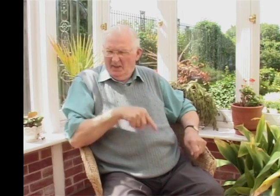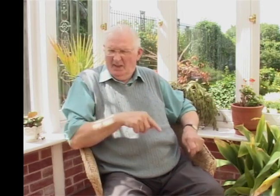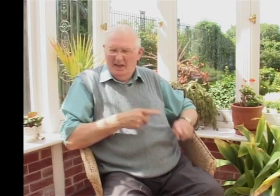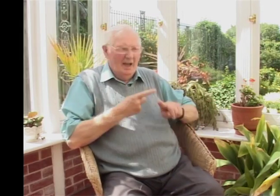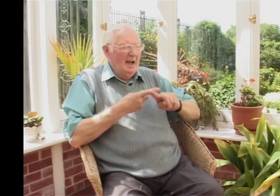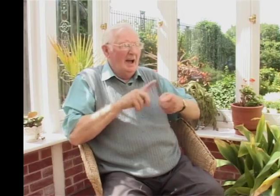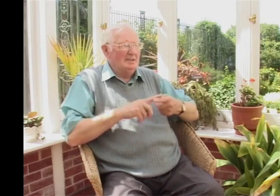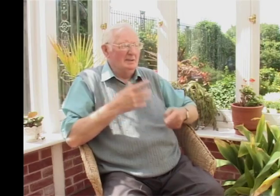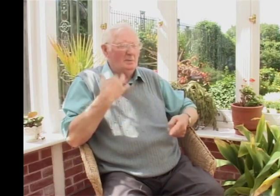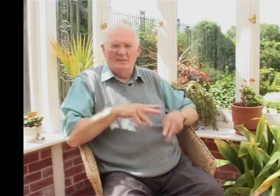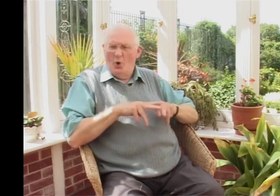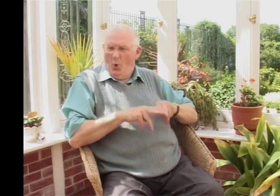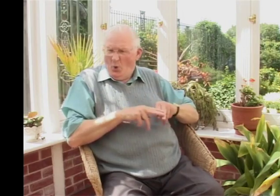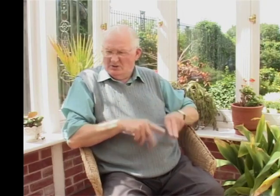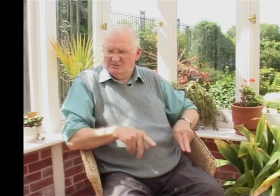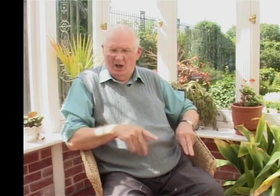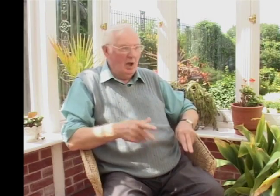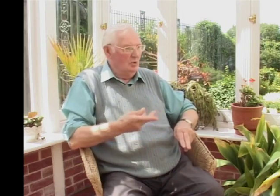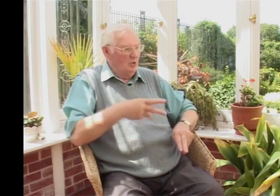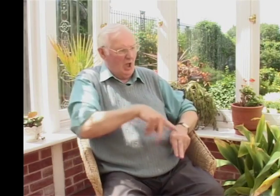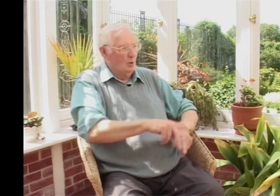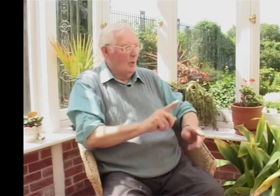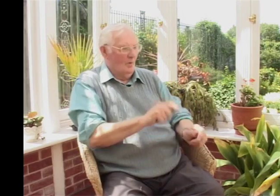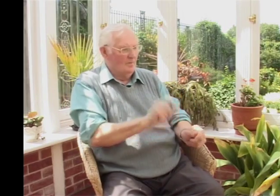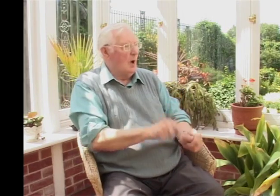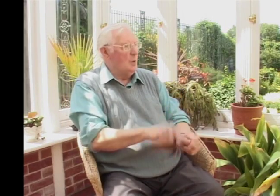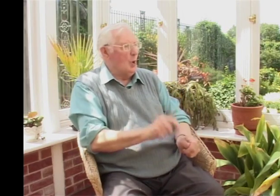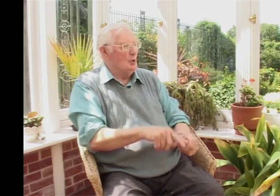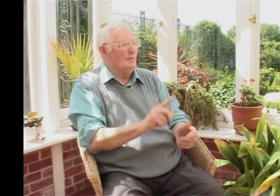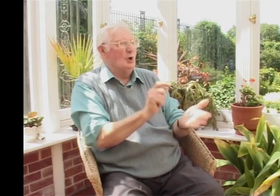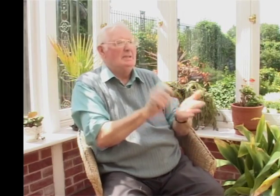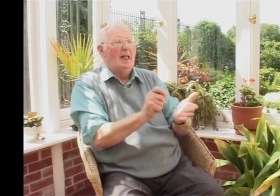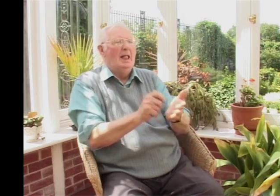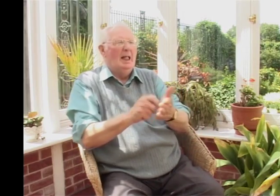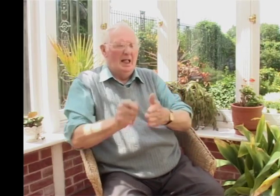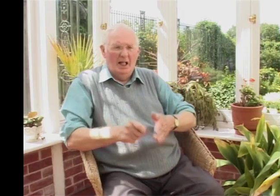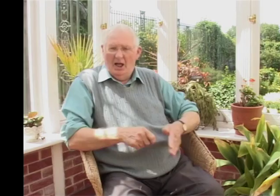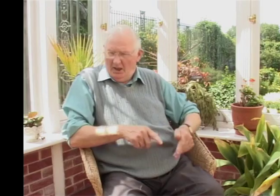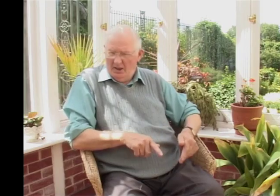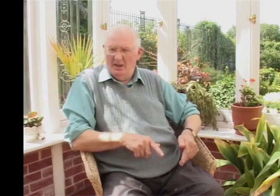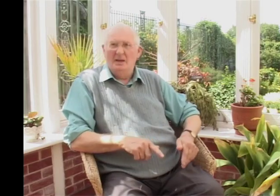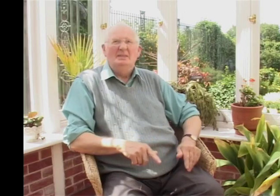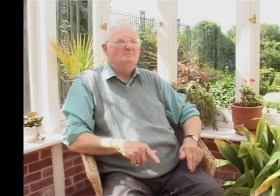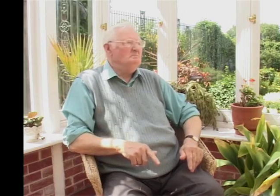been horses here before. There's still, the smell still stayed there. And they wanted to chop firewood for selling.